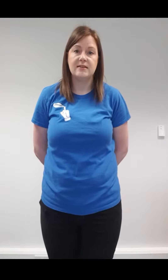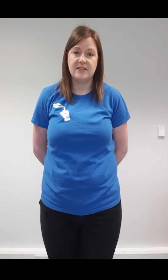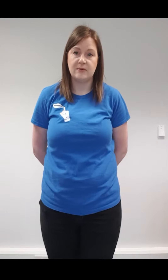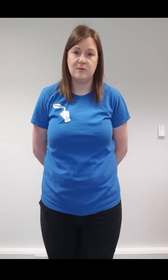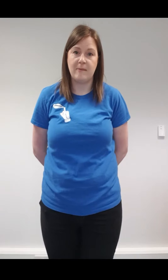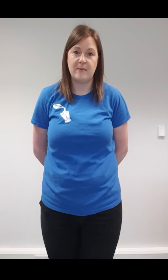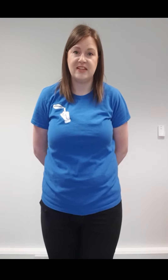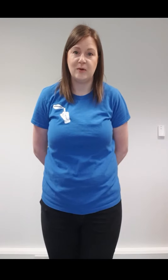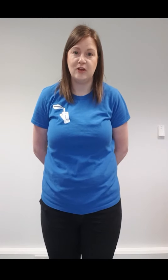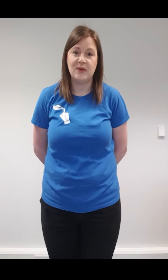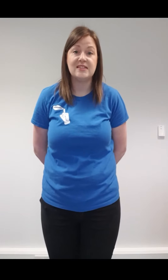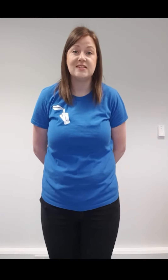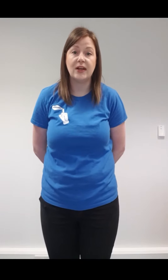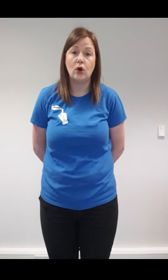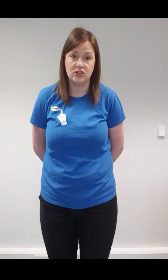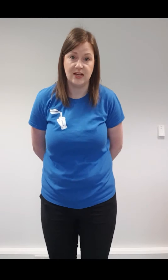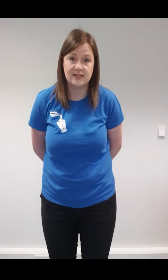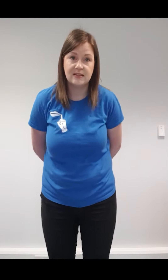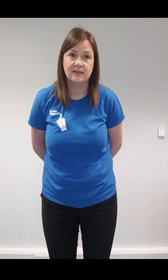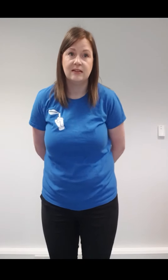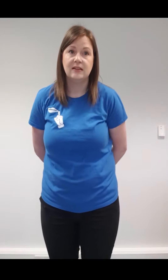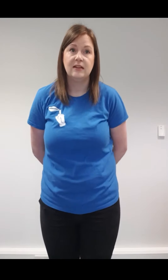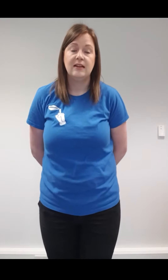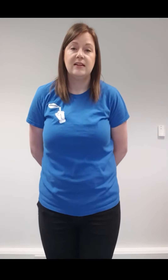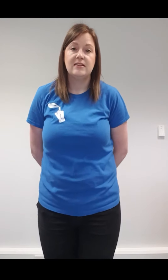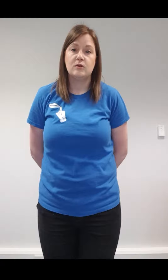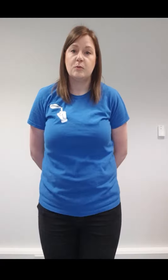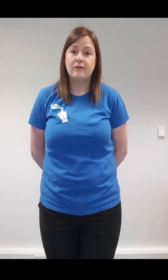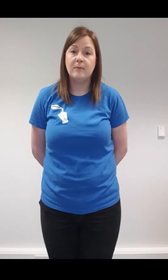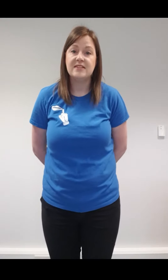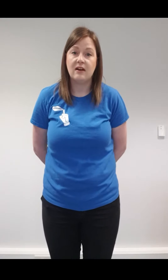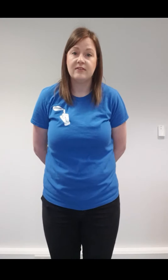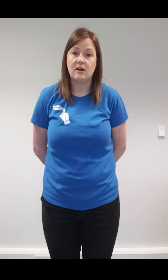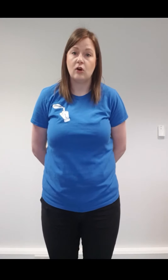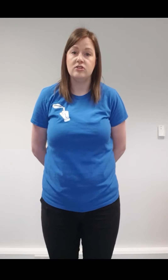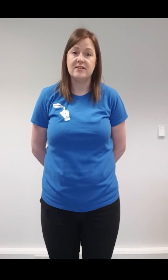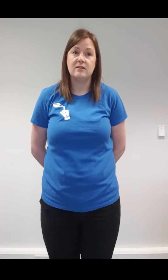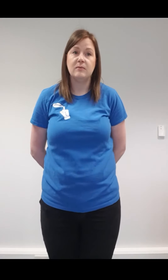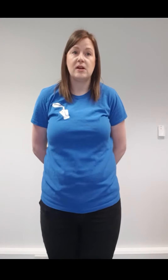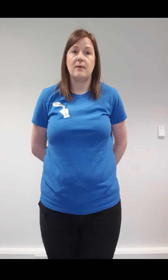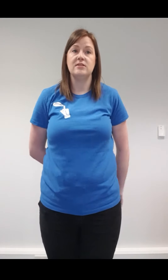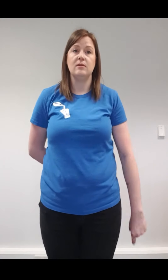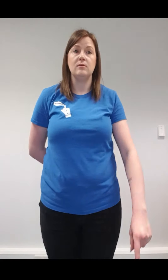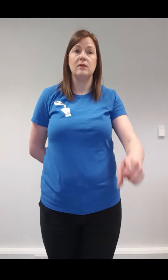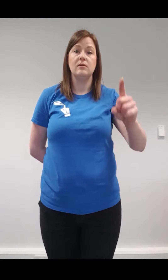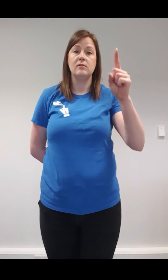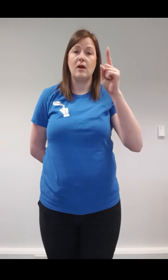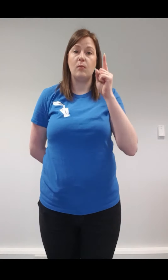Somebody else who might be able to help you is a psychologist. So to perform the sign for psychologist, we are going to, the